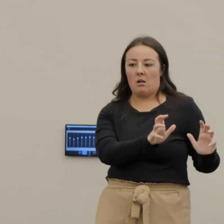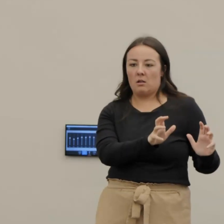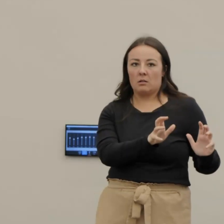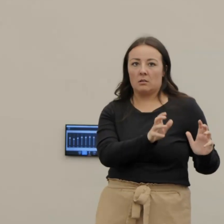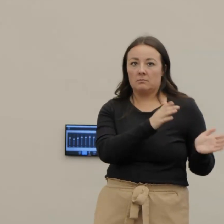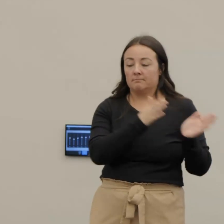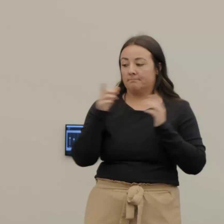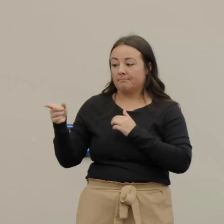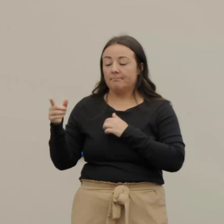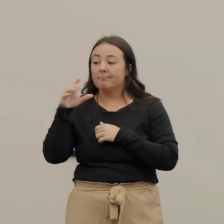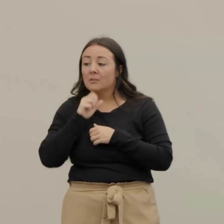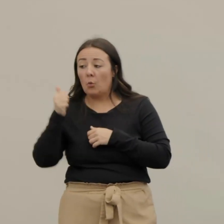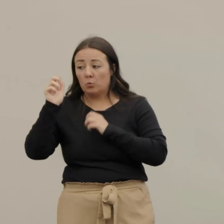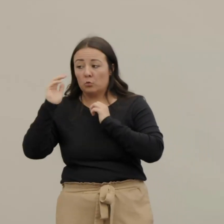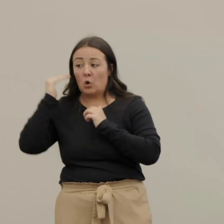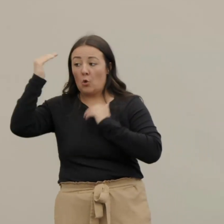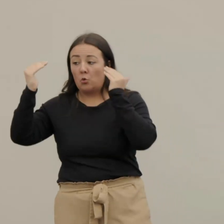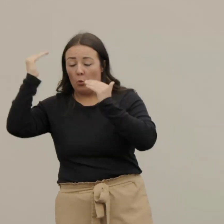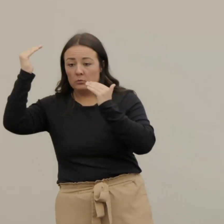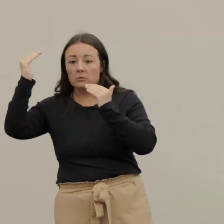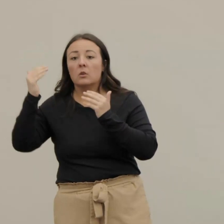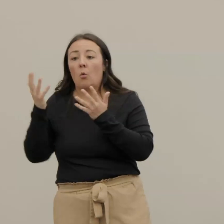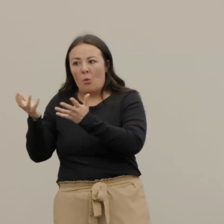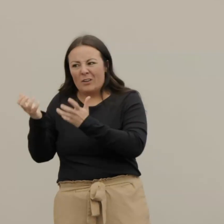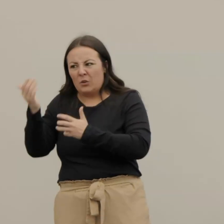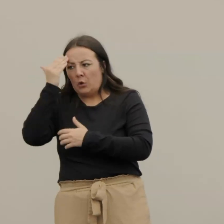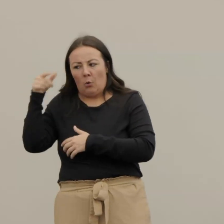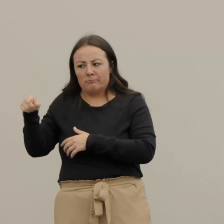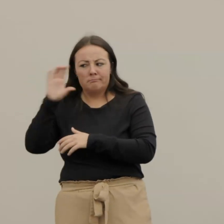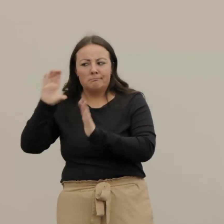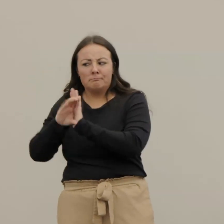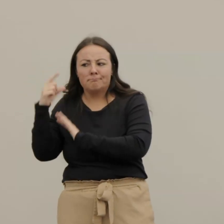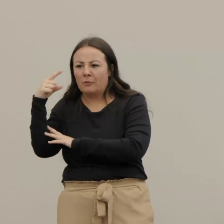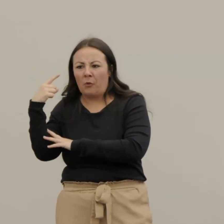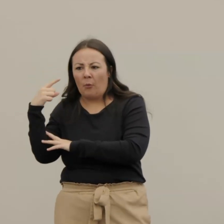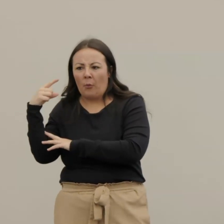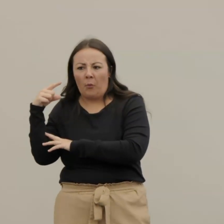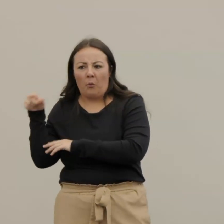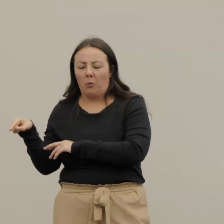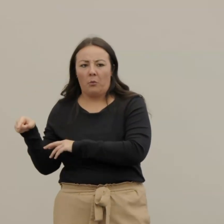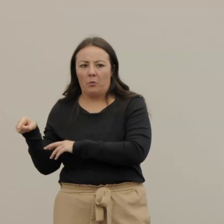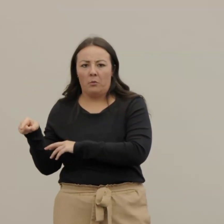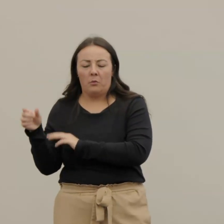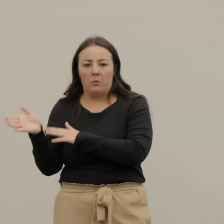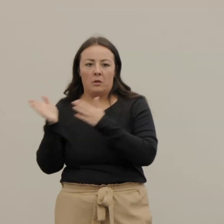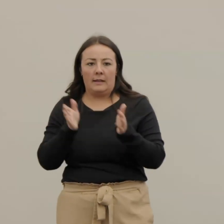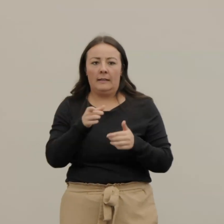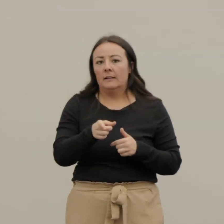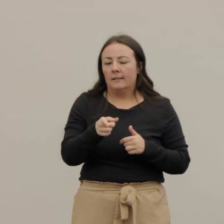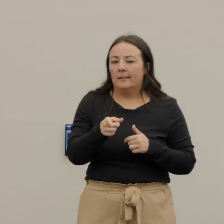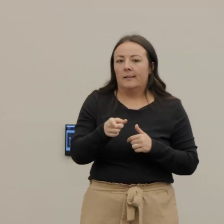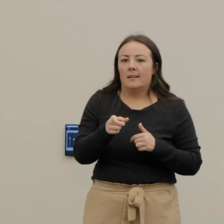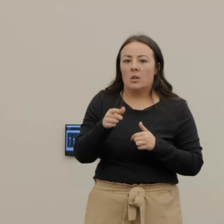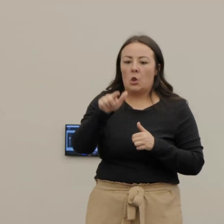The older adults wanted to know what it was there for, those images. And